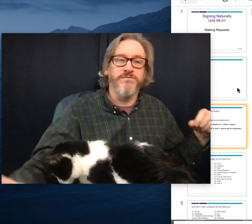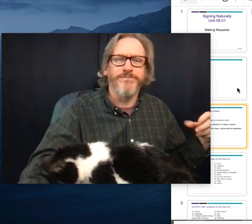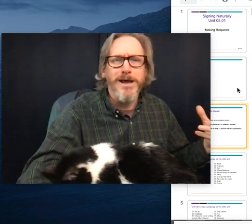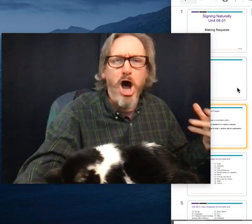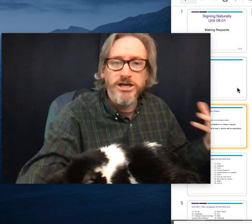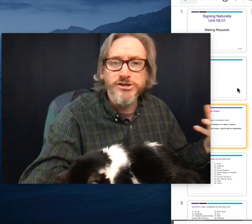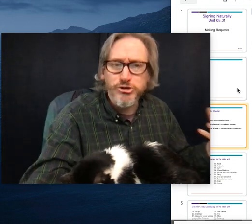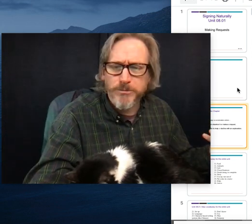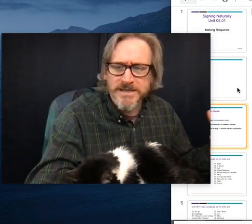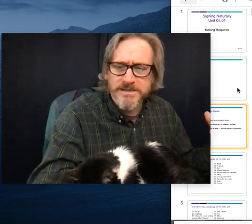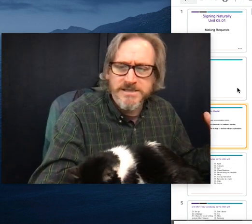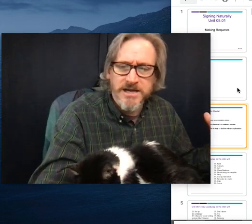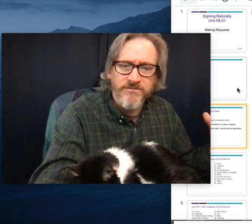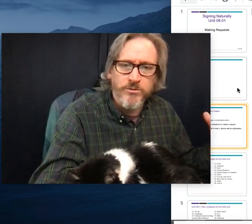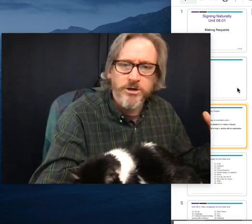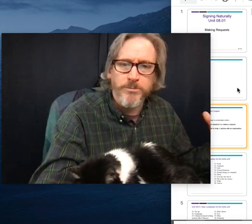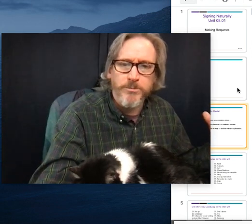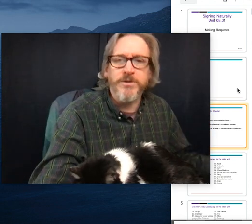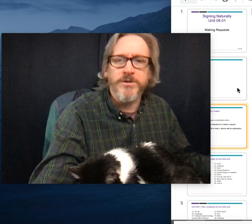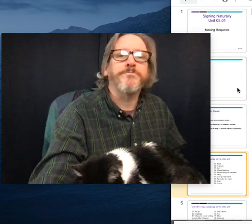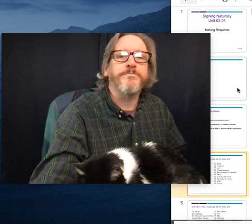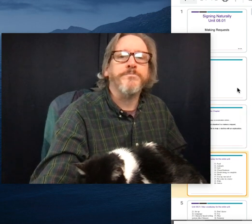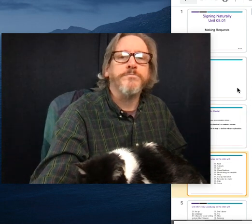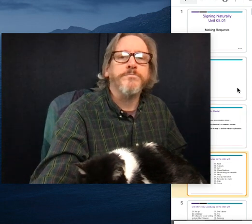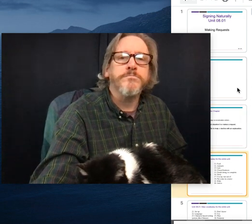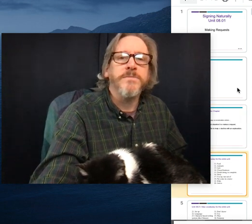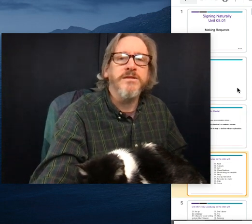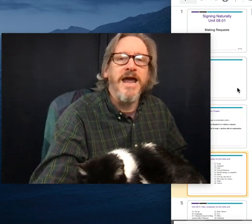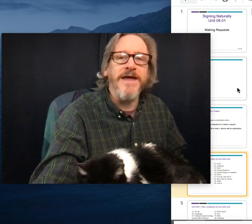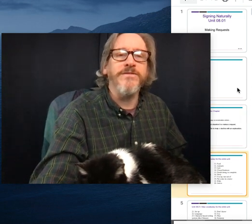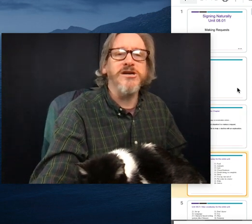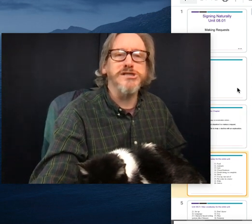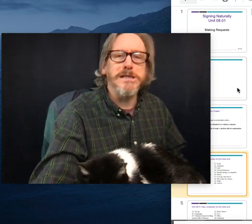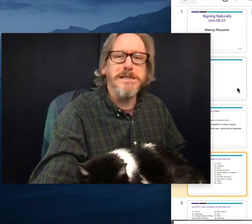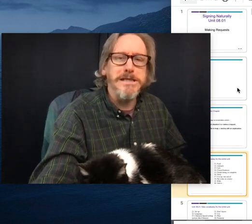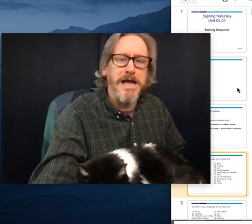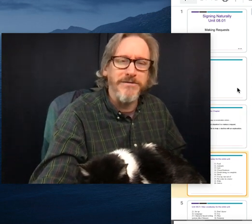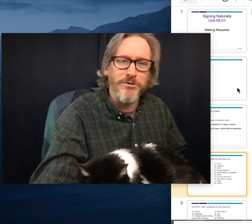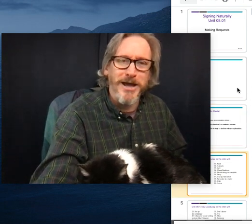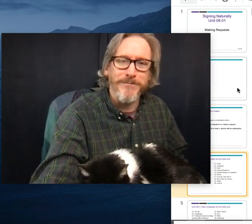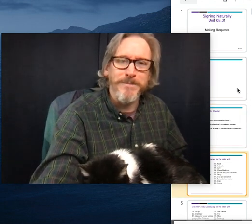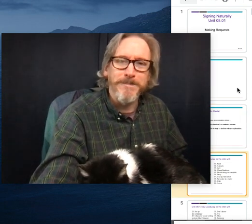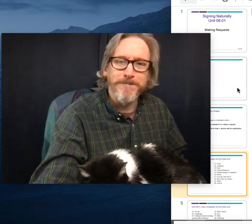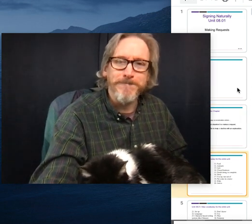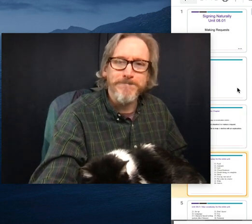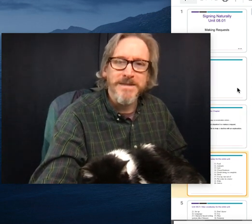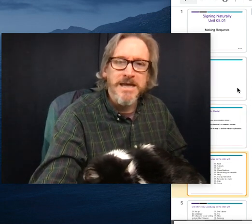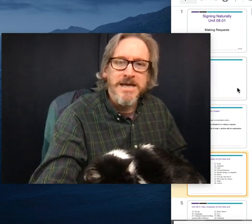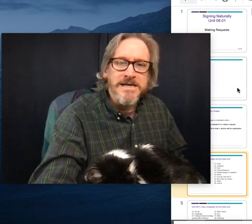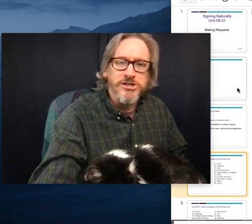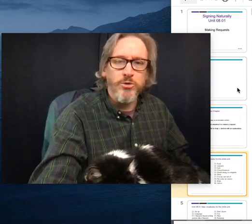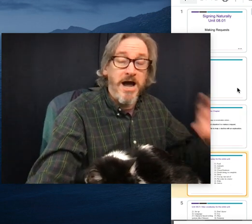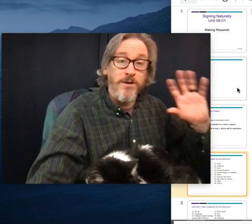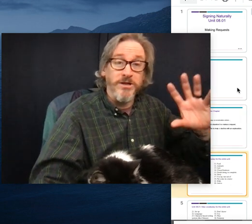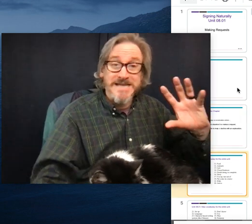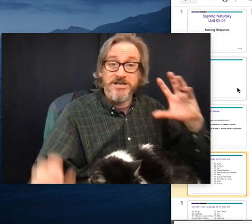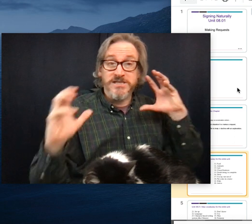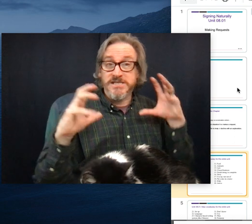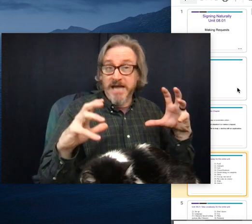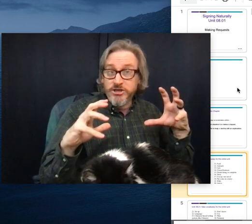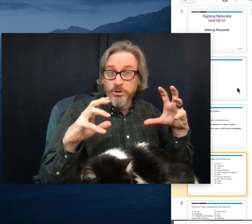lot of unscripted stuff that we're going to play with. And there's a lot of vocab. So I